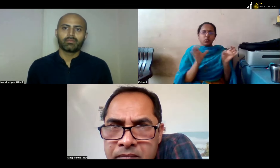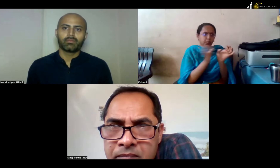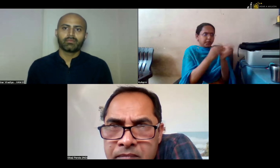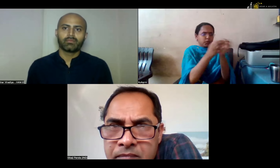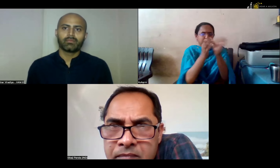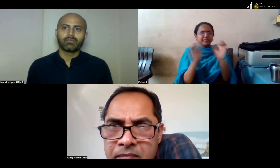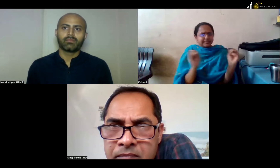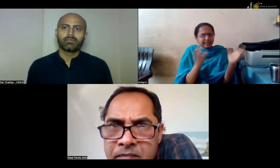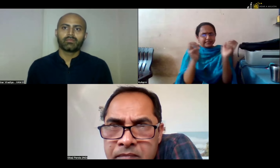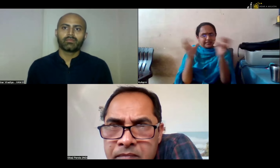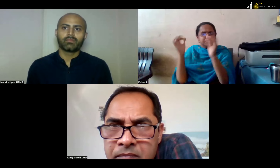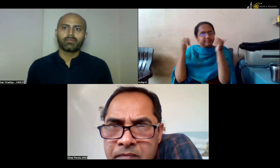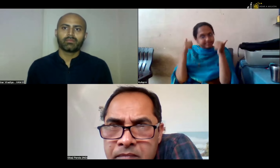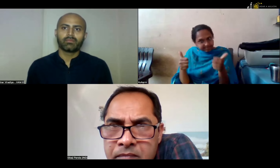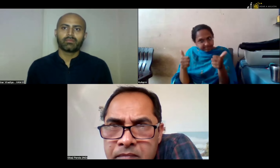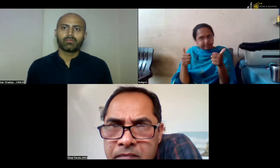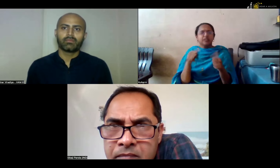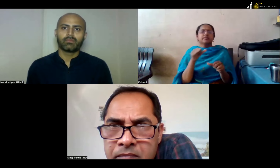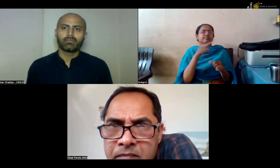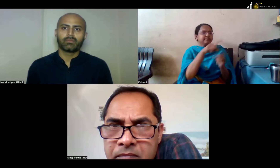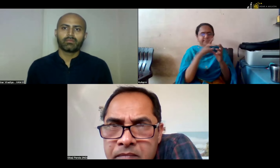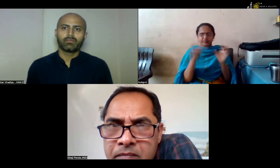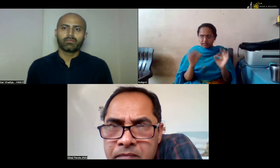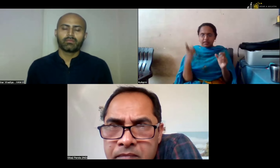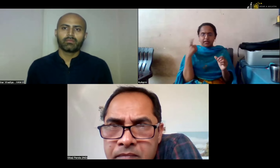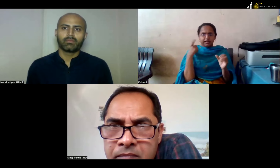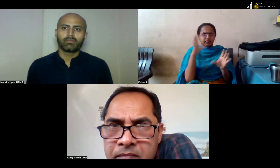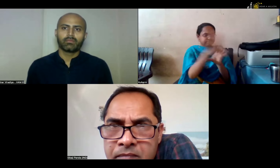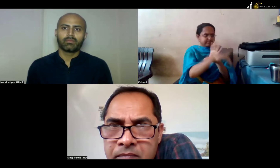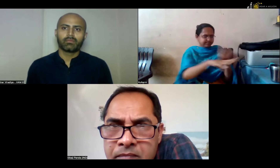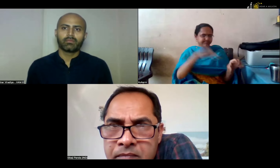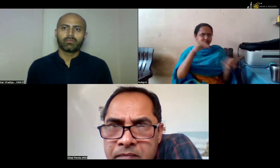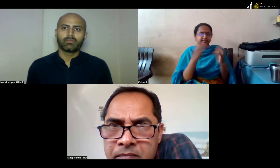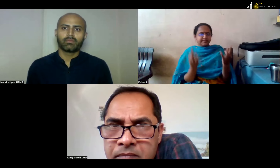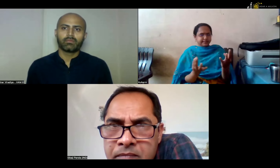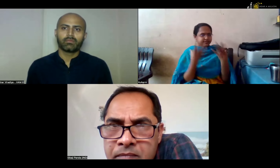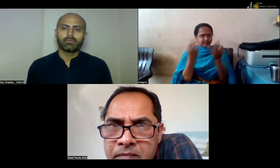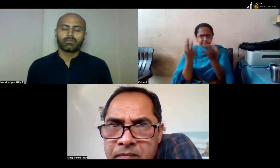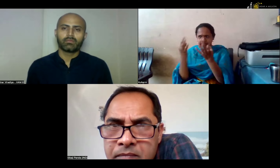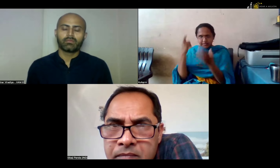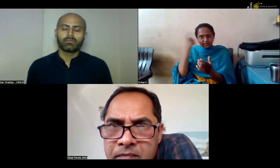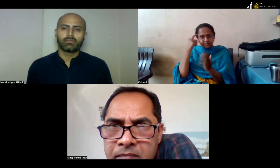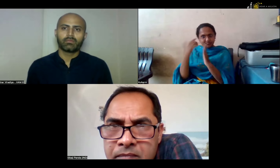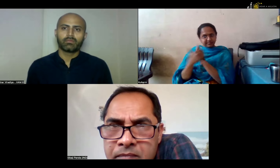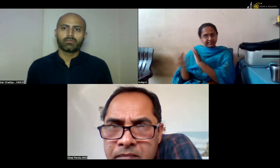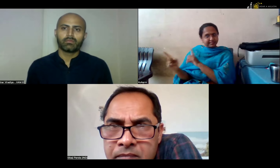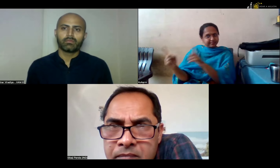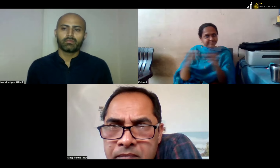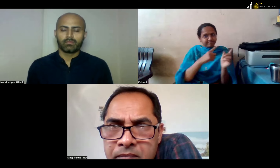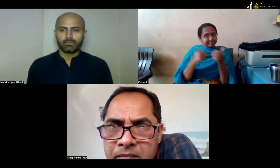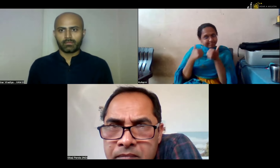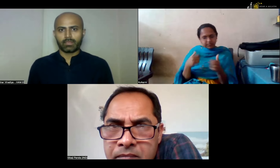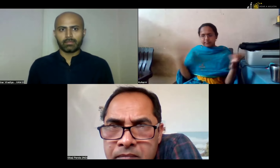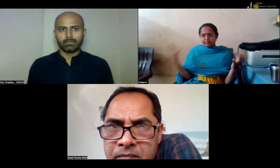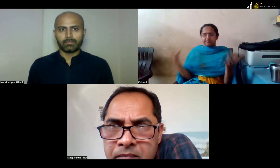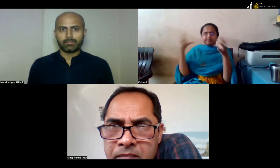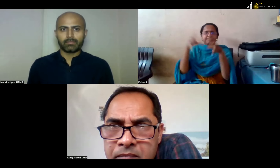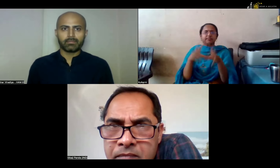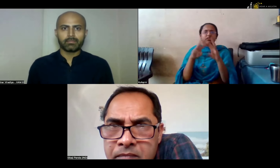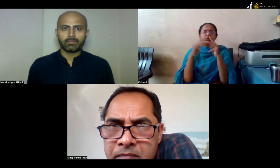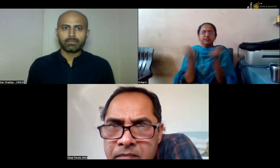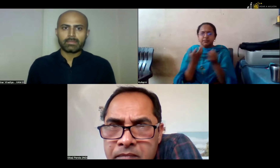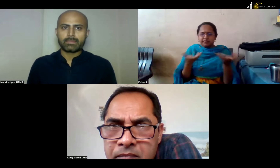to talk about their deaf children. There are many such parents all over the country. We need to start reaching out to them, and we need to